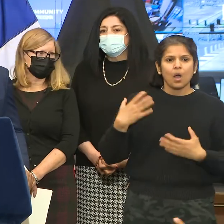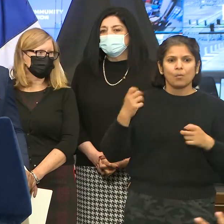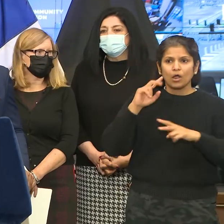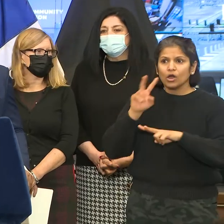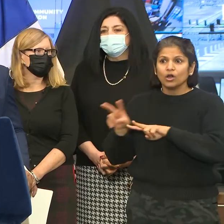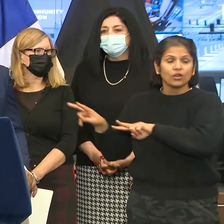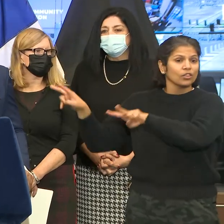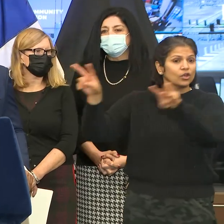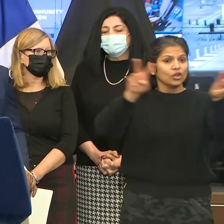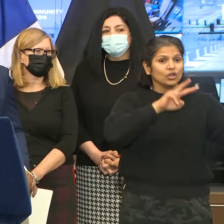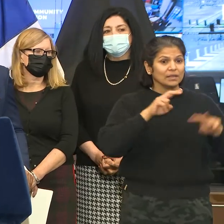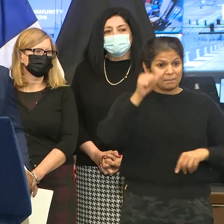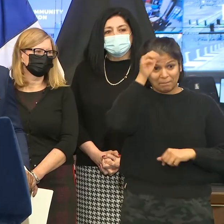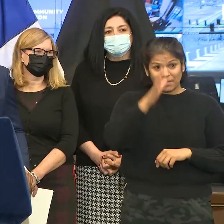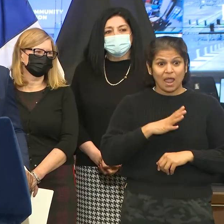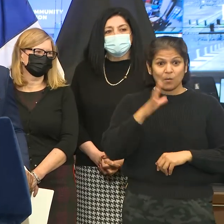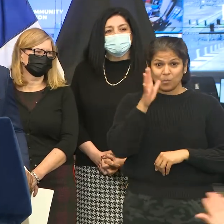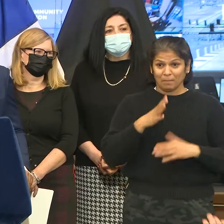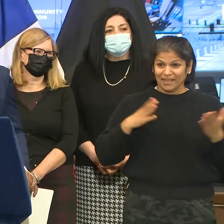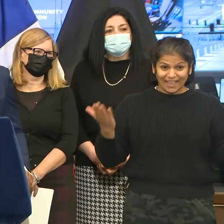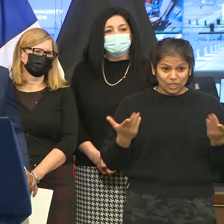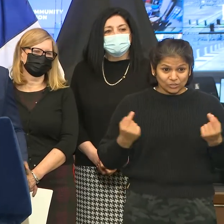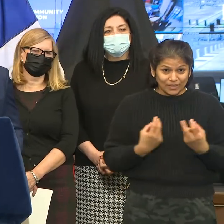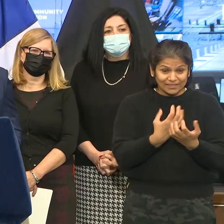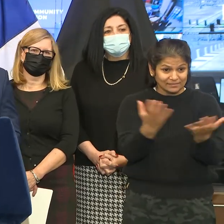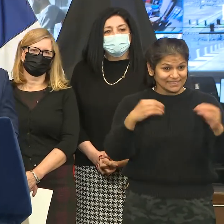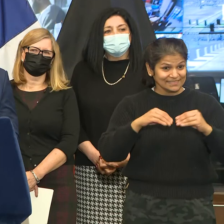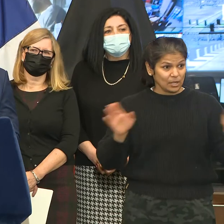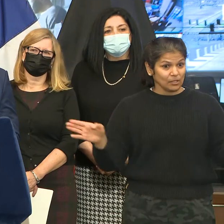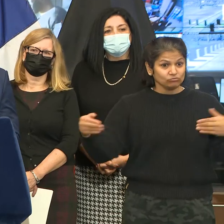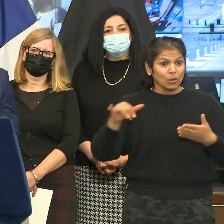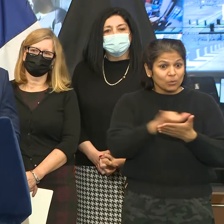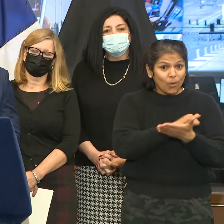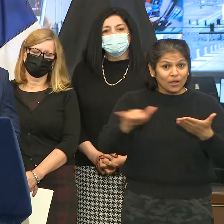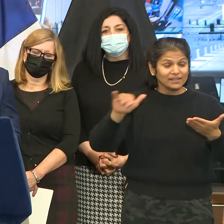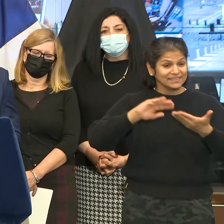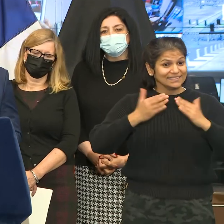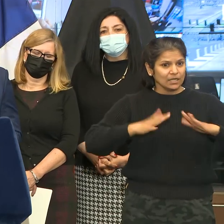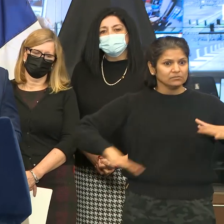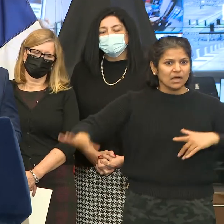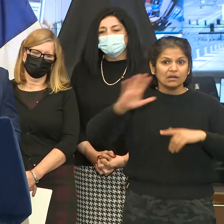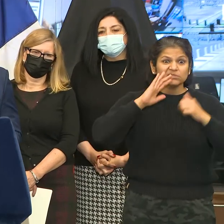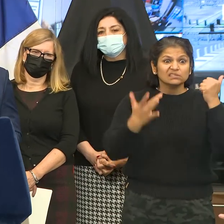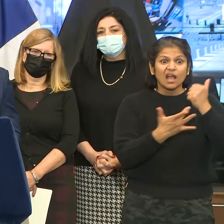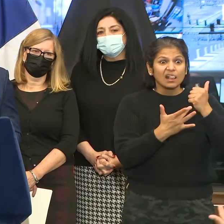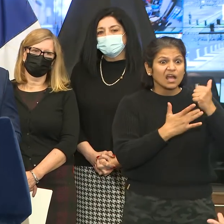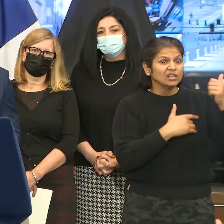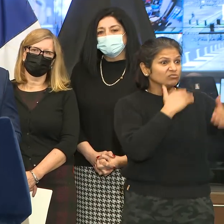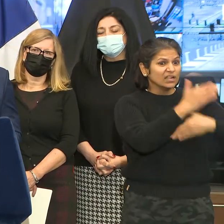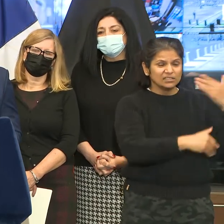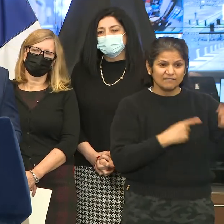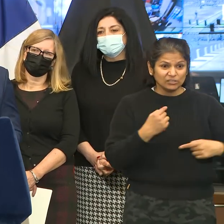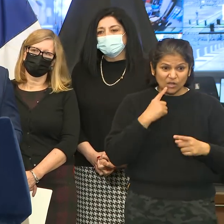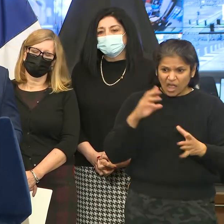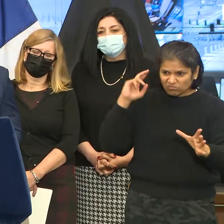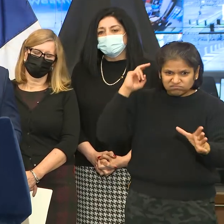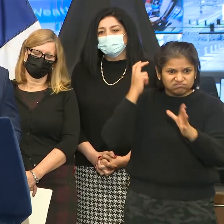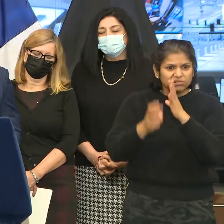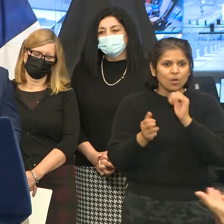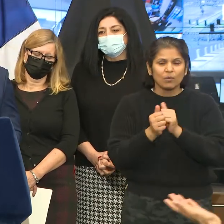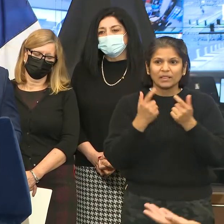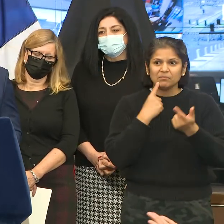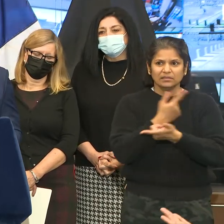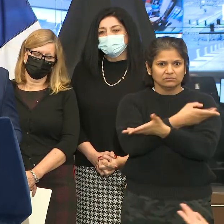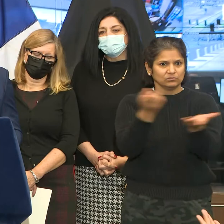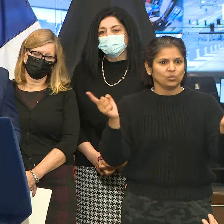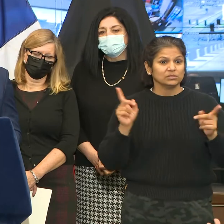here, who serve this city, the state-of-art technology that is here in presence. No